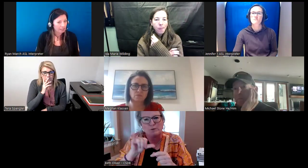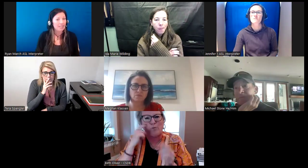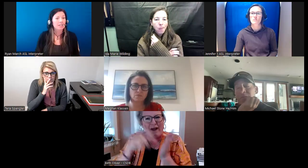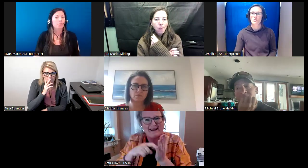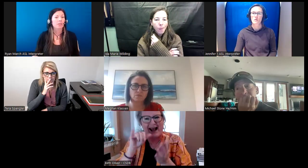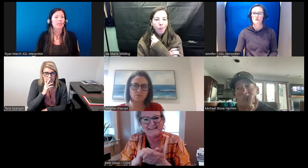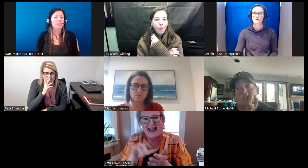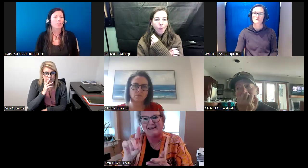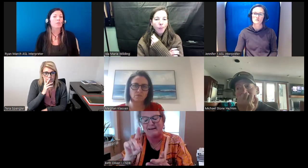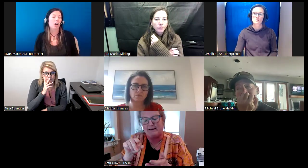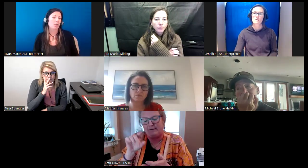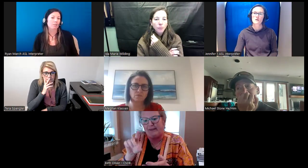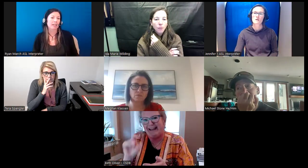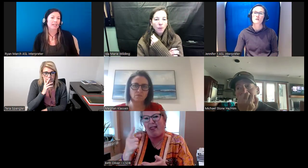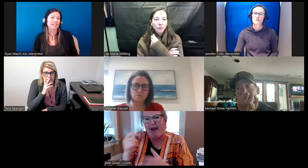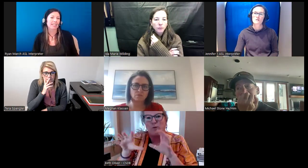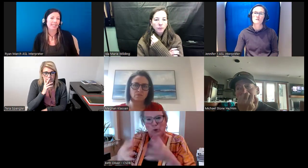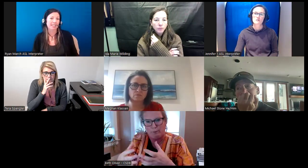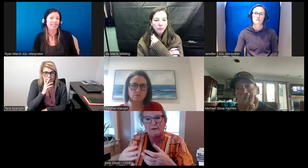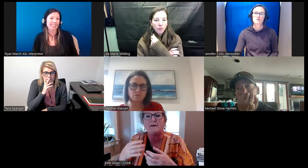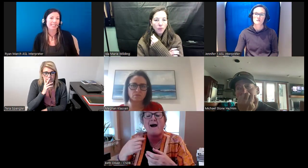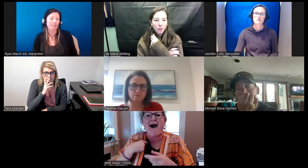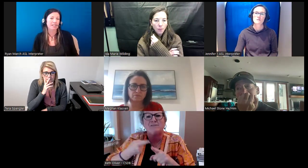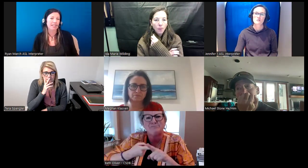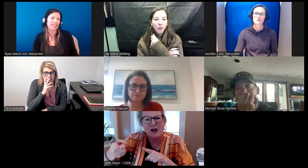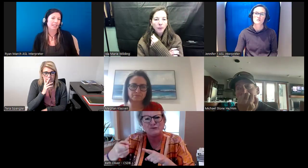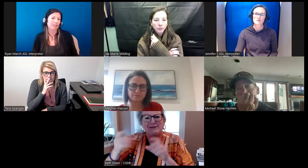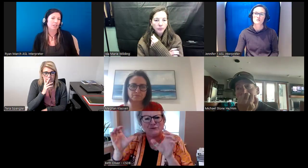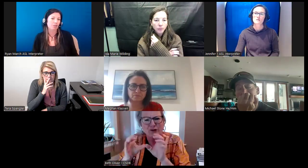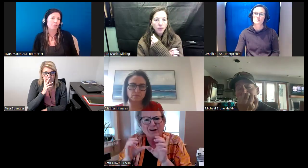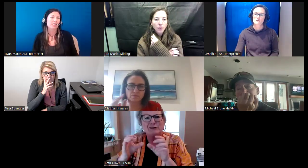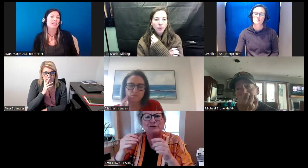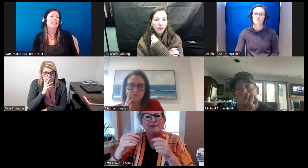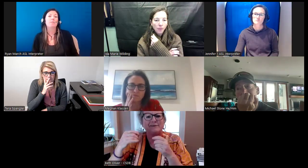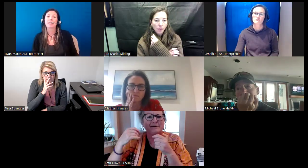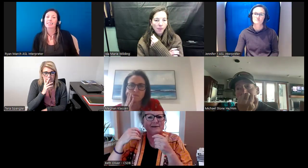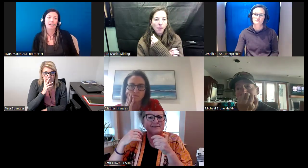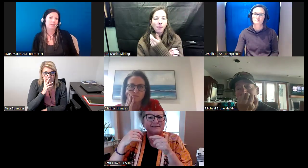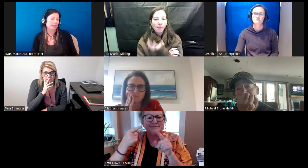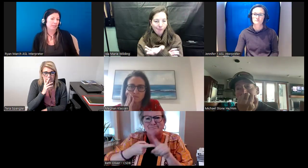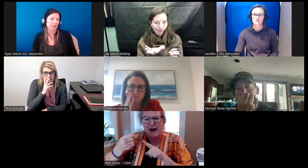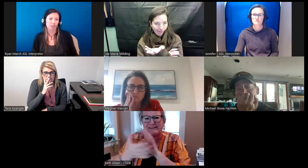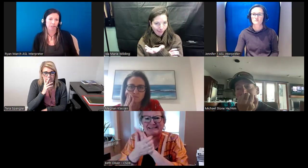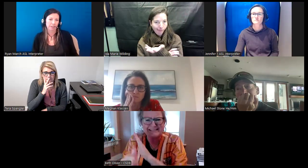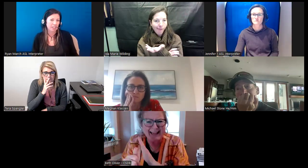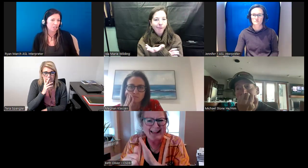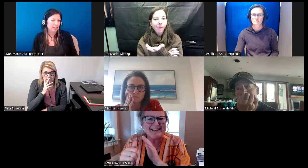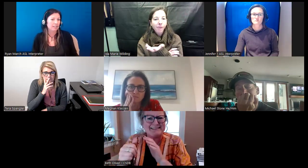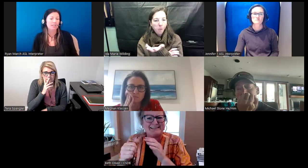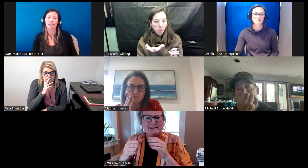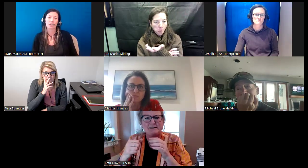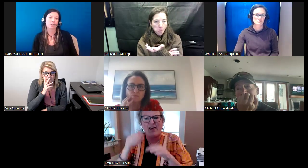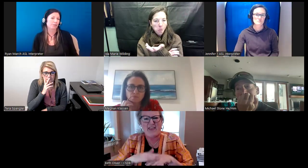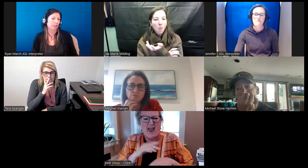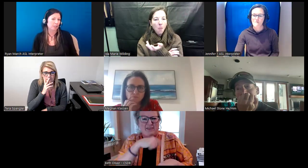However, we always recognize that yes, that D11 group must have specific